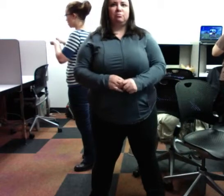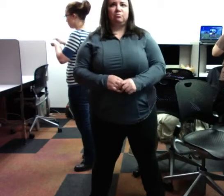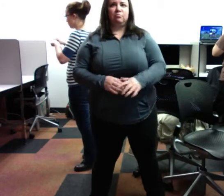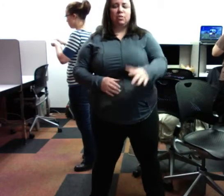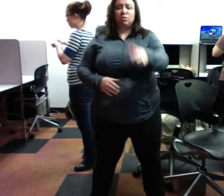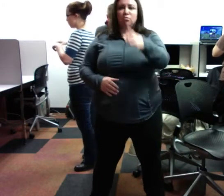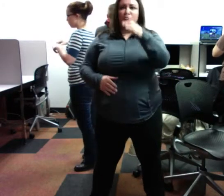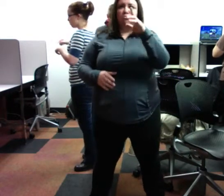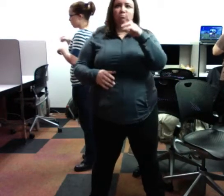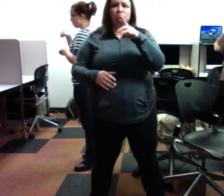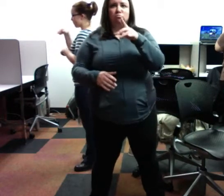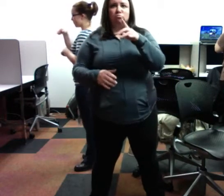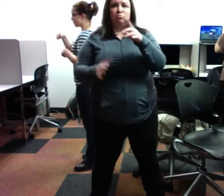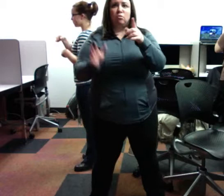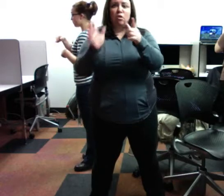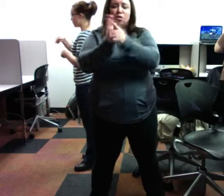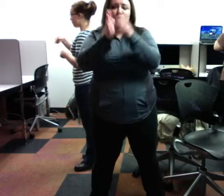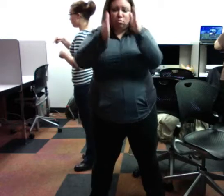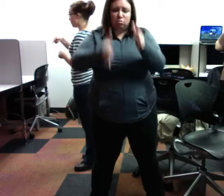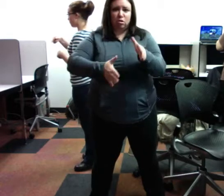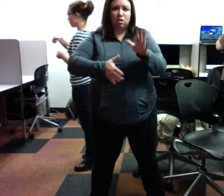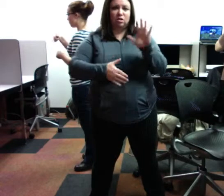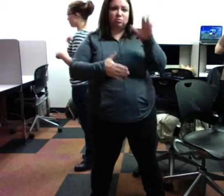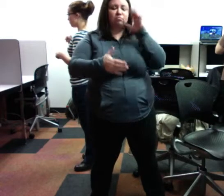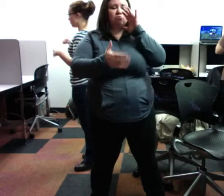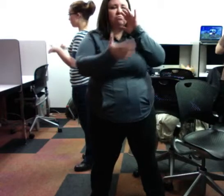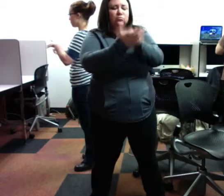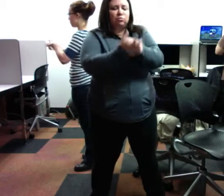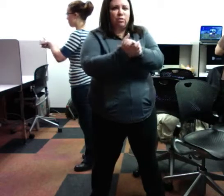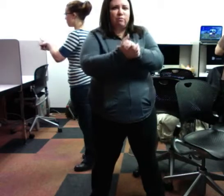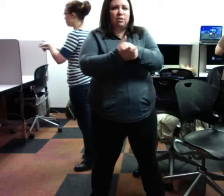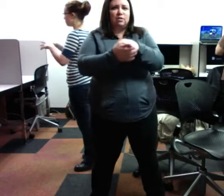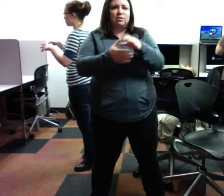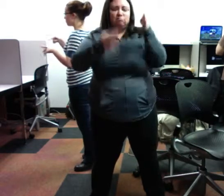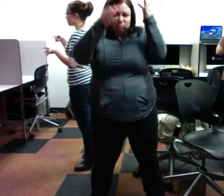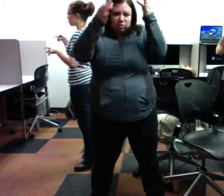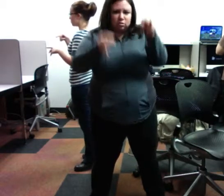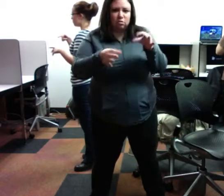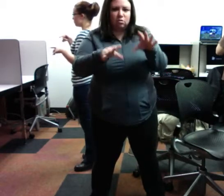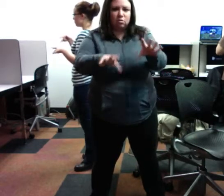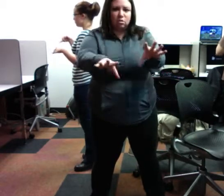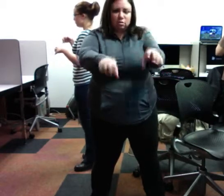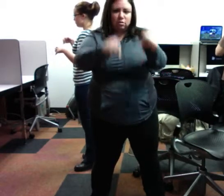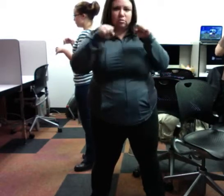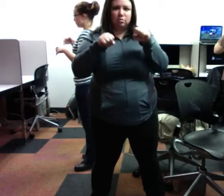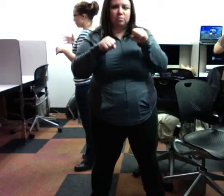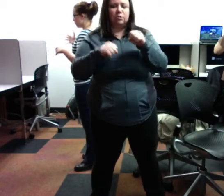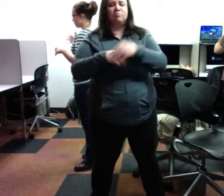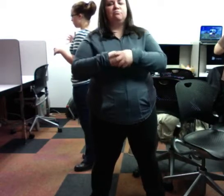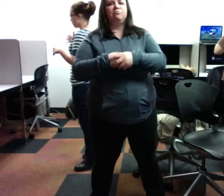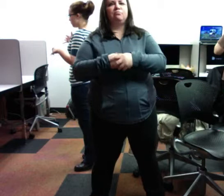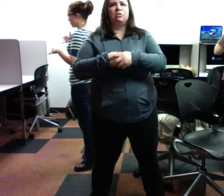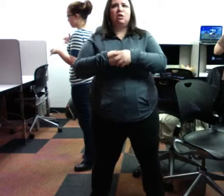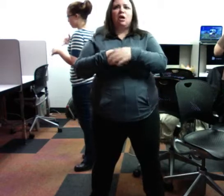wife. Except that when I popped out, they decided at the last minute that they really wanted a girl. So